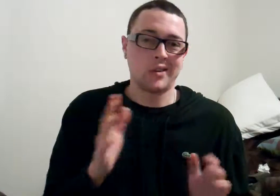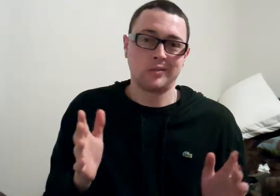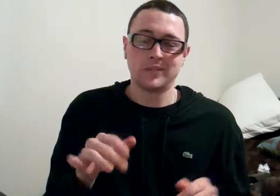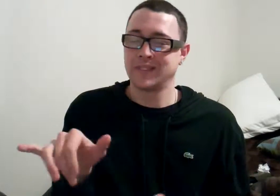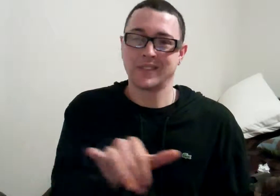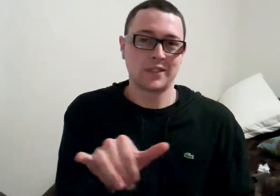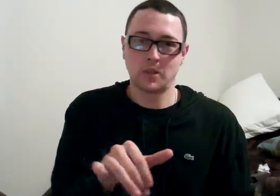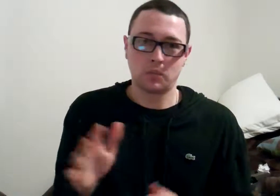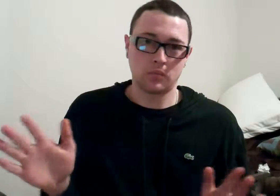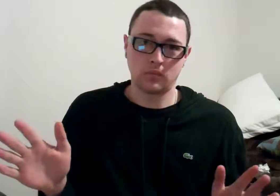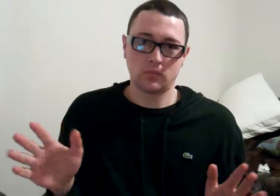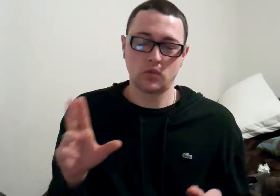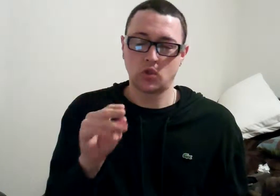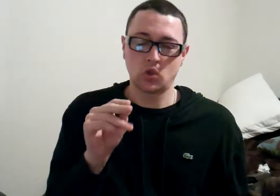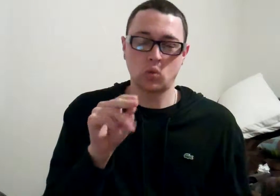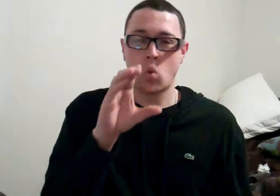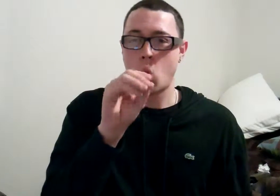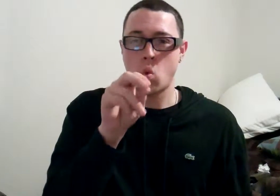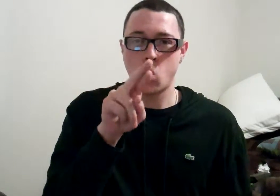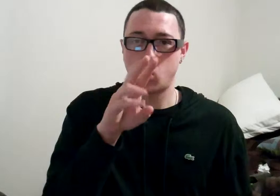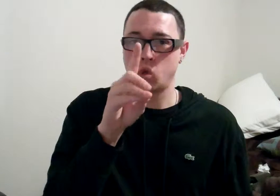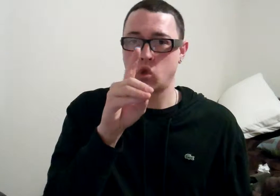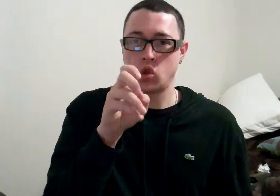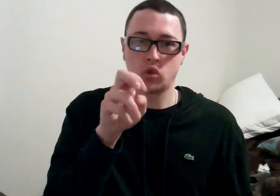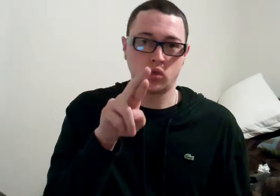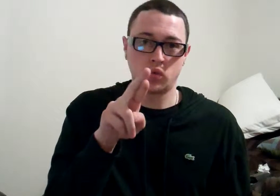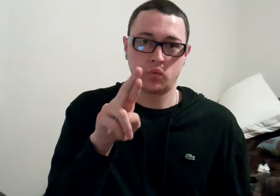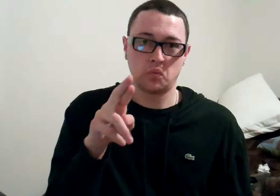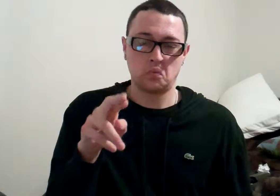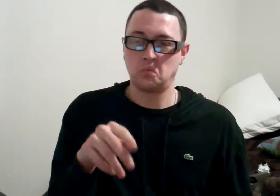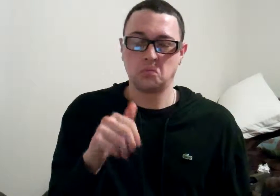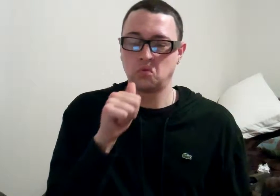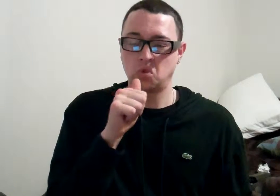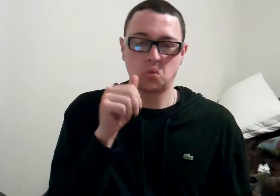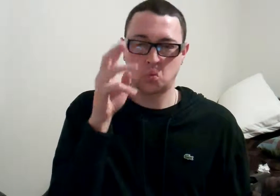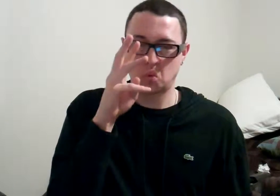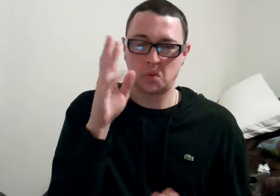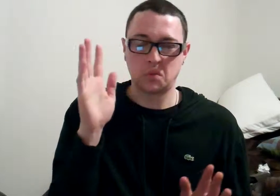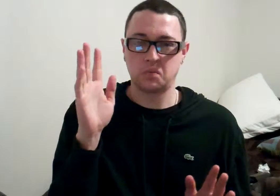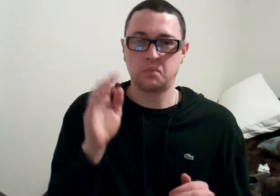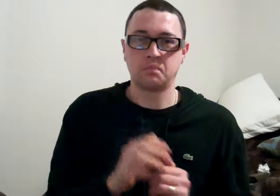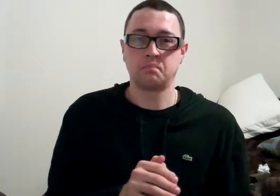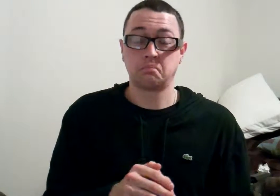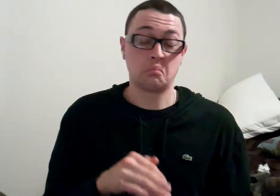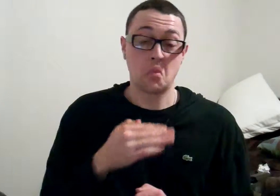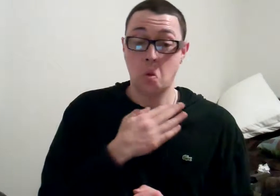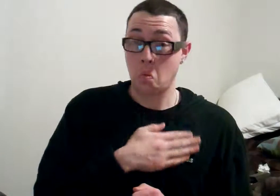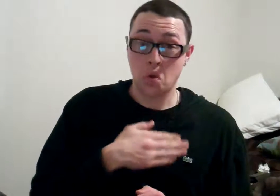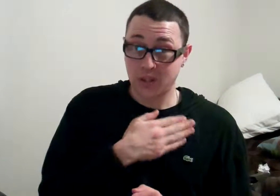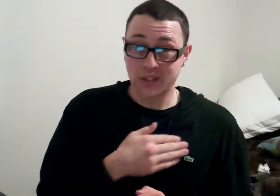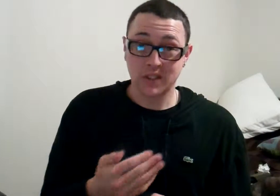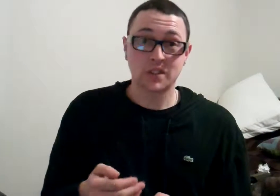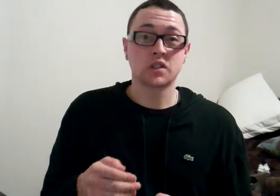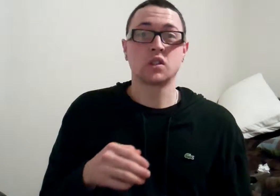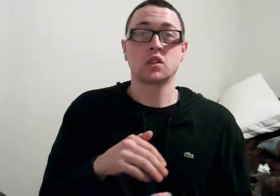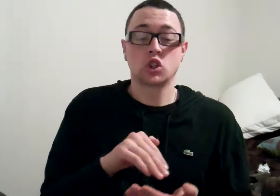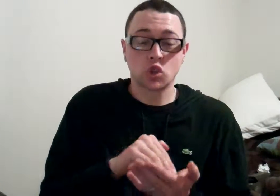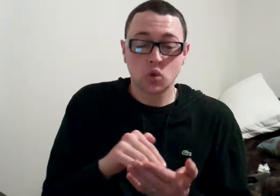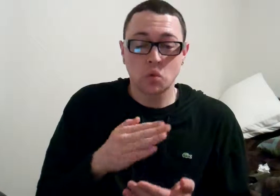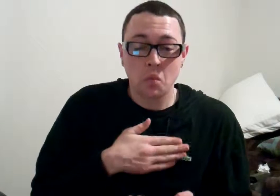So there's no order in here. But please excuse my dear Aunt Sally is just an easy way for you to remember the order of operations. So make sure